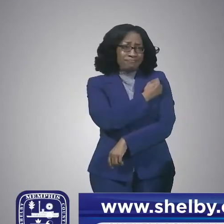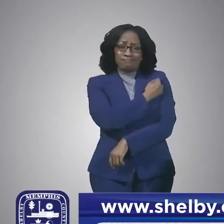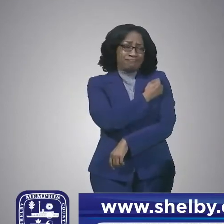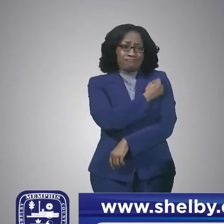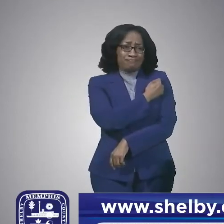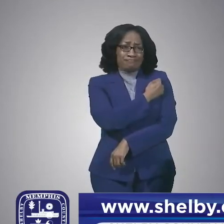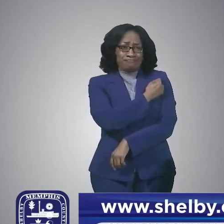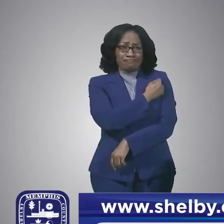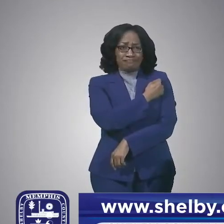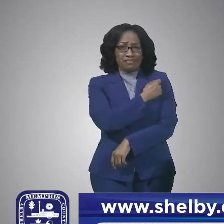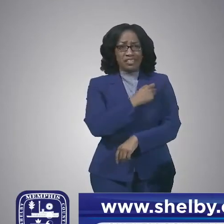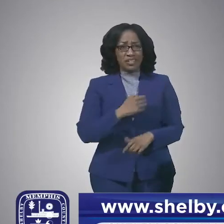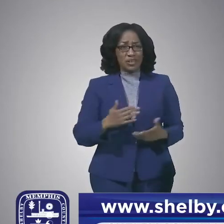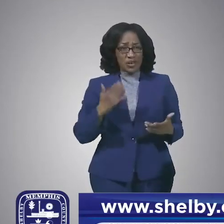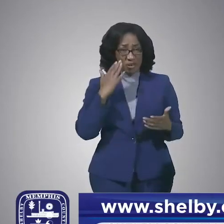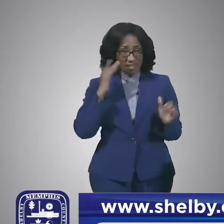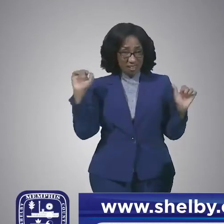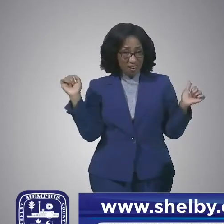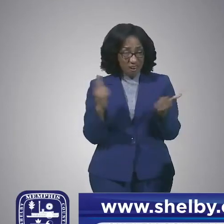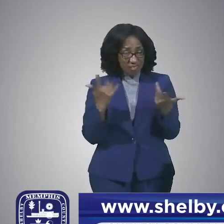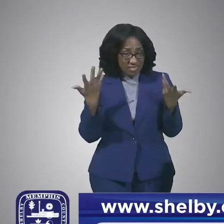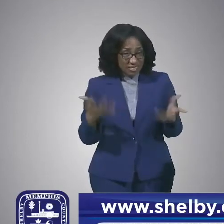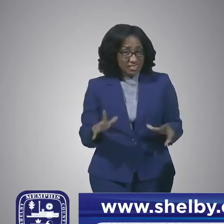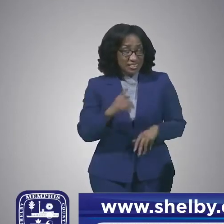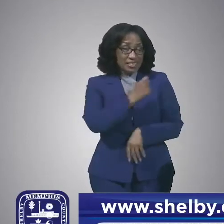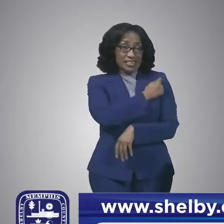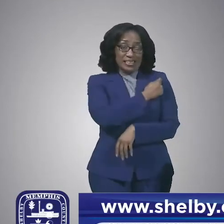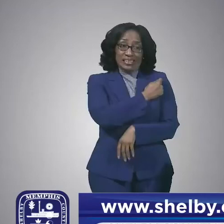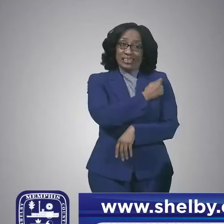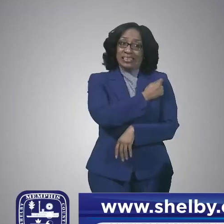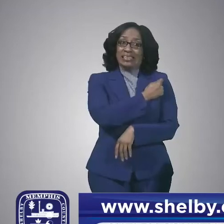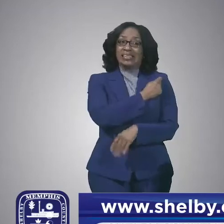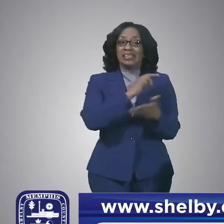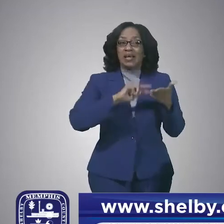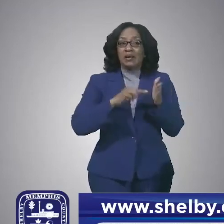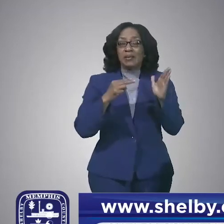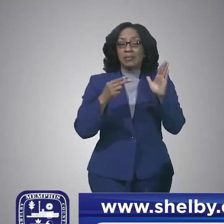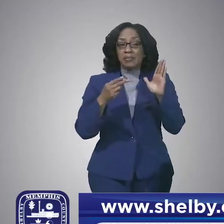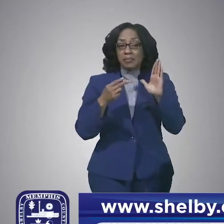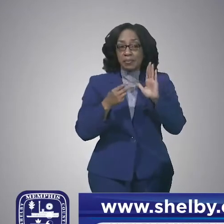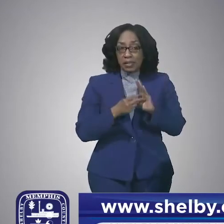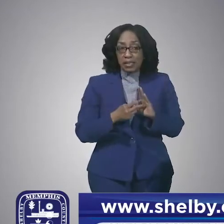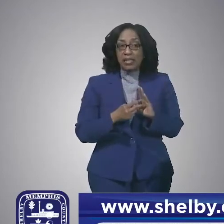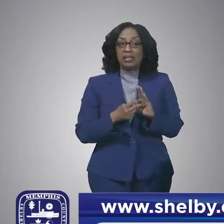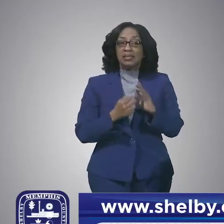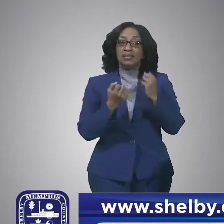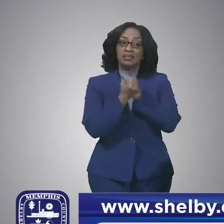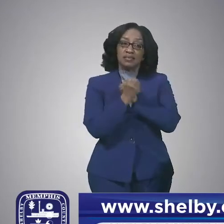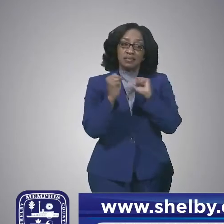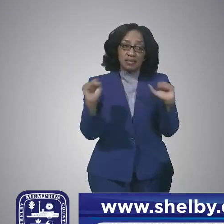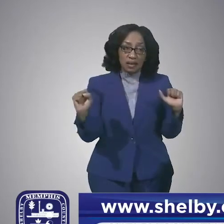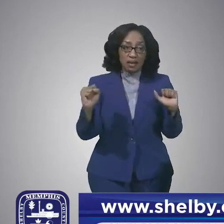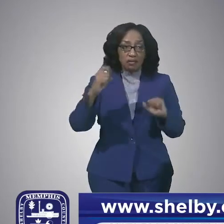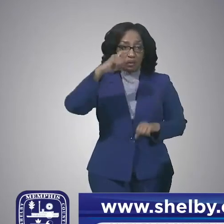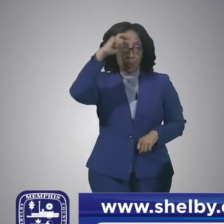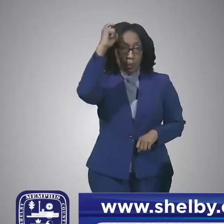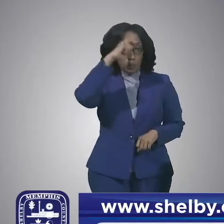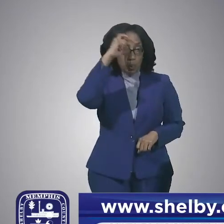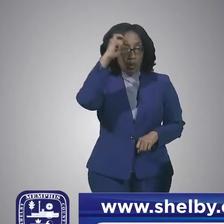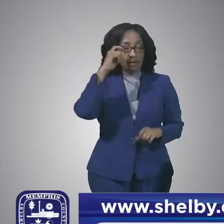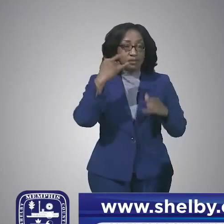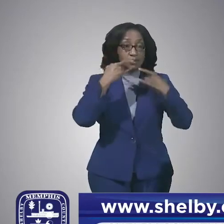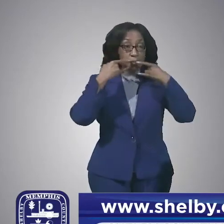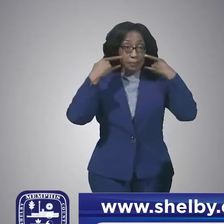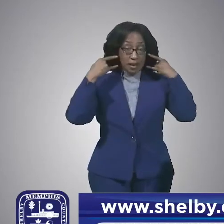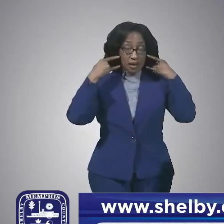you are going to be around. And with that uncertainty, it makes sense to have a mask on, particularly when